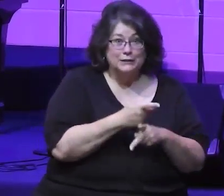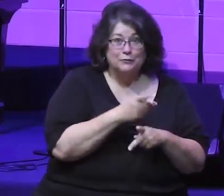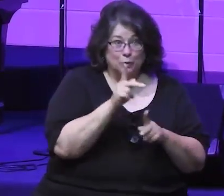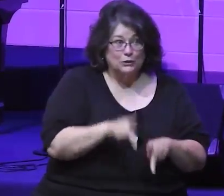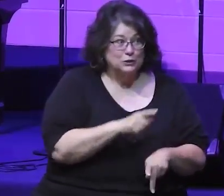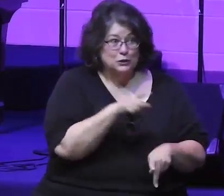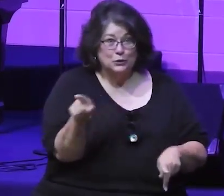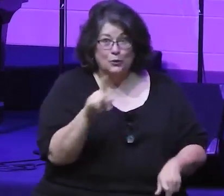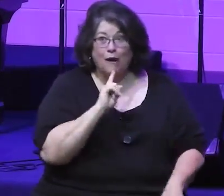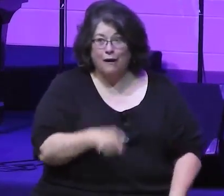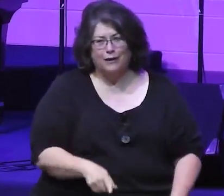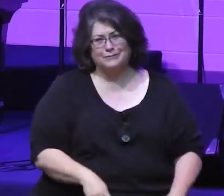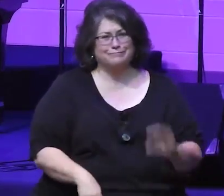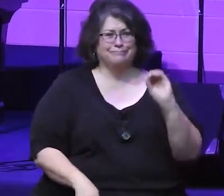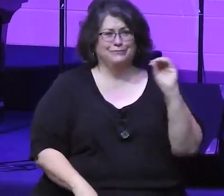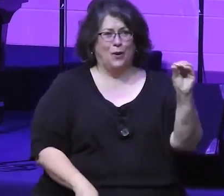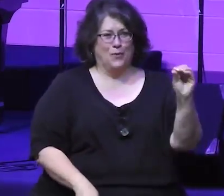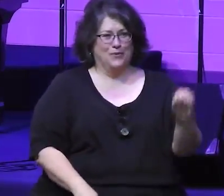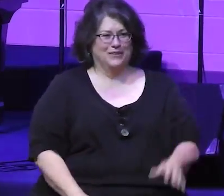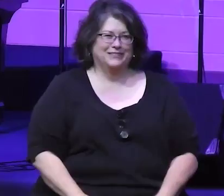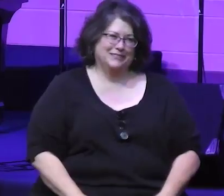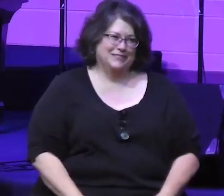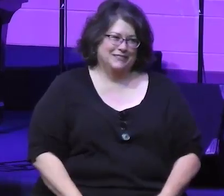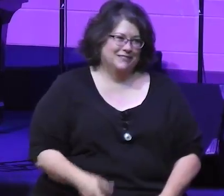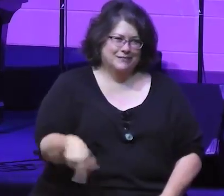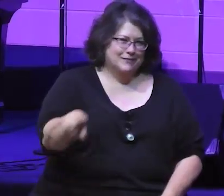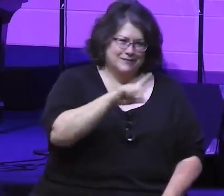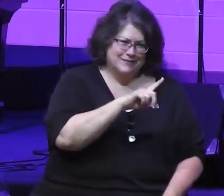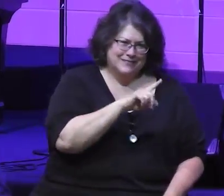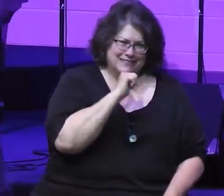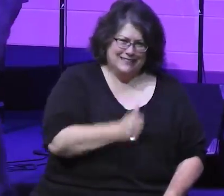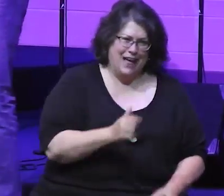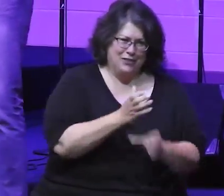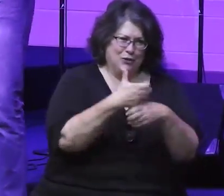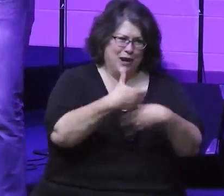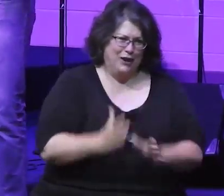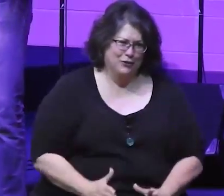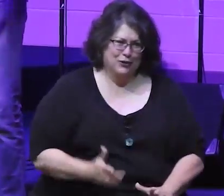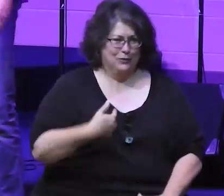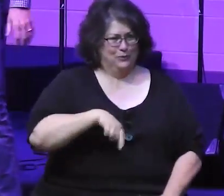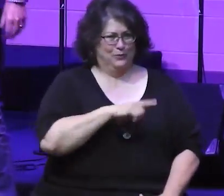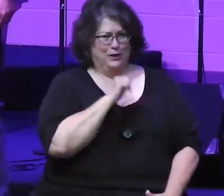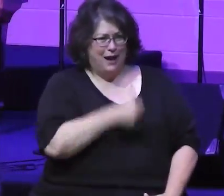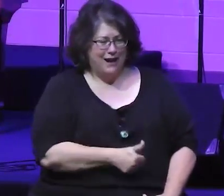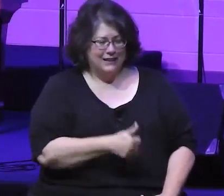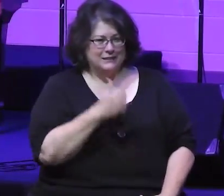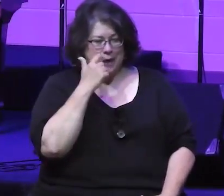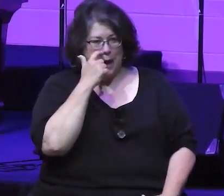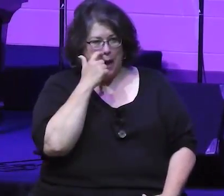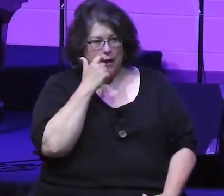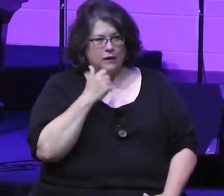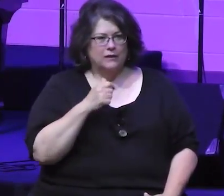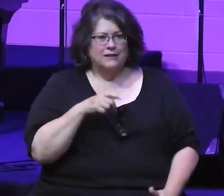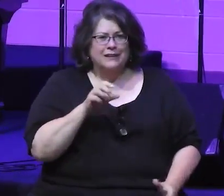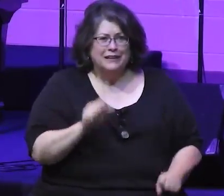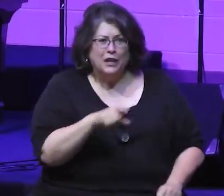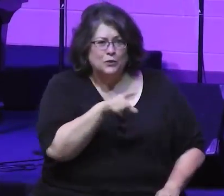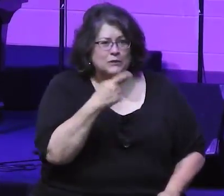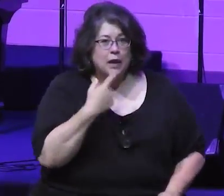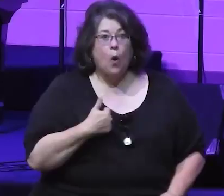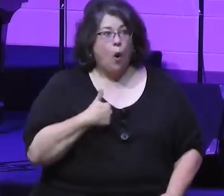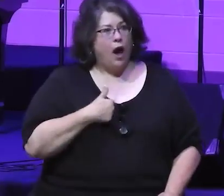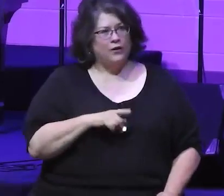reverses creator and created. If that question is posed to you rhetorically today, you're like, yeah, I really am a 5-talent